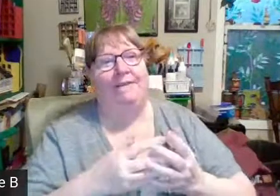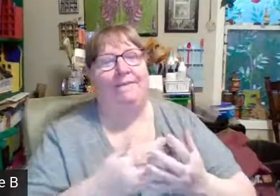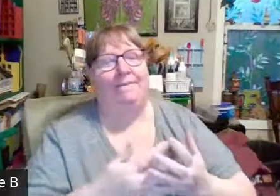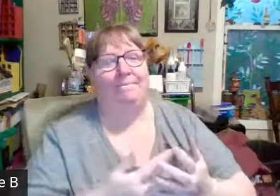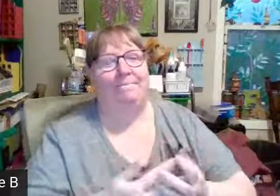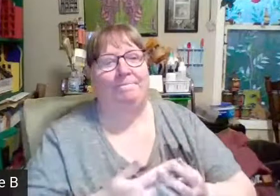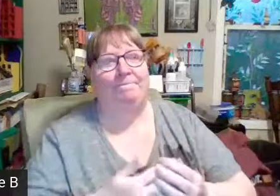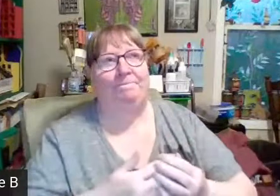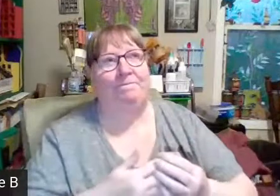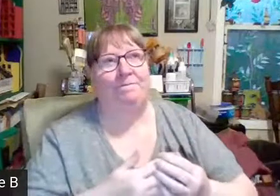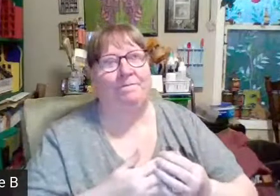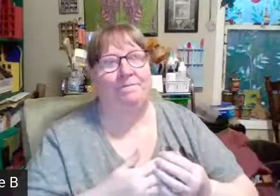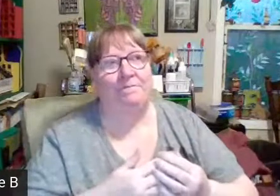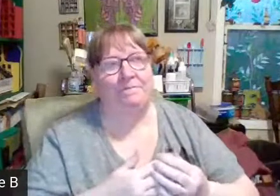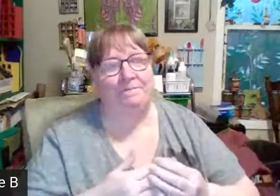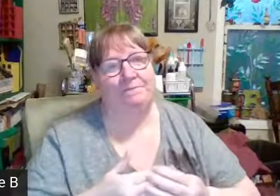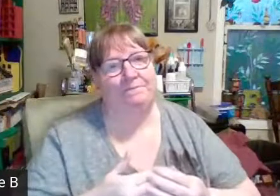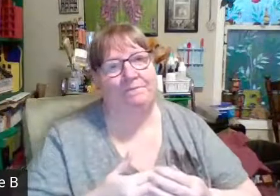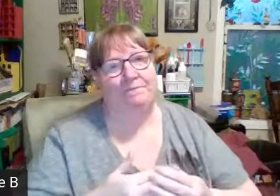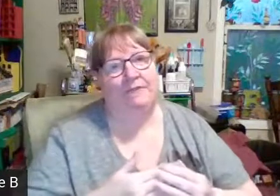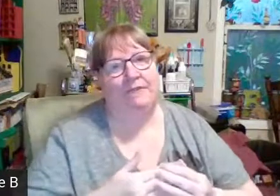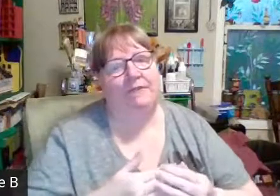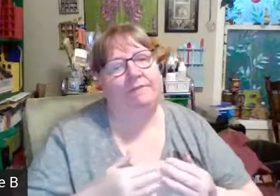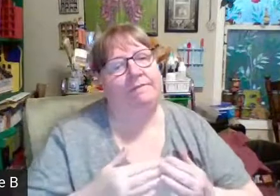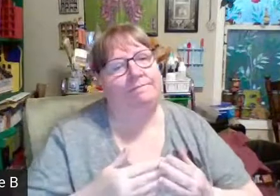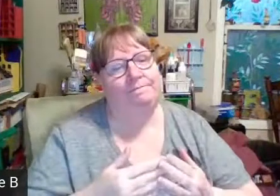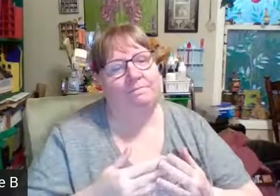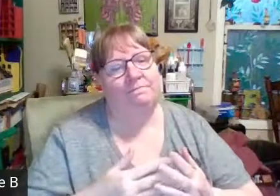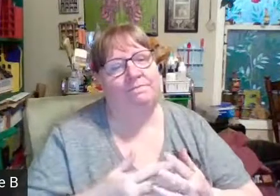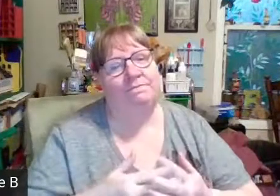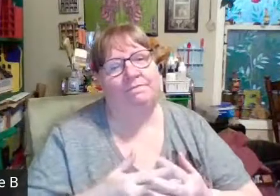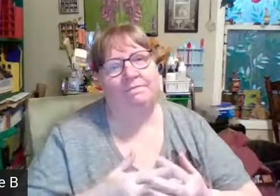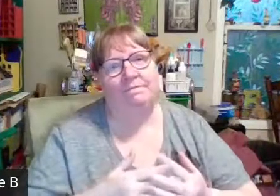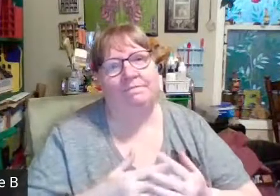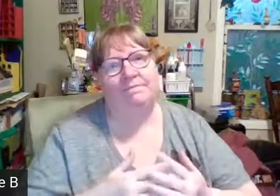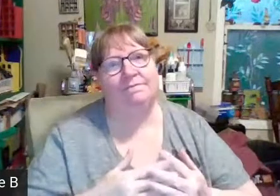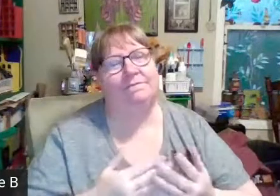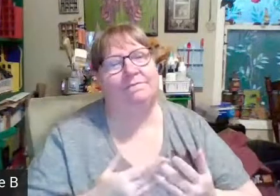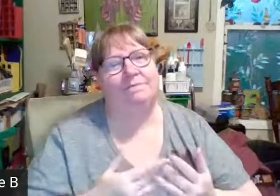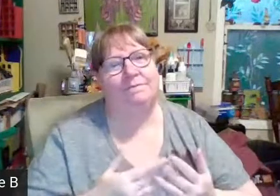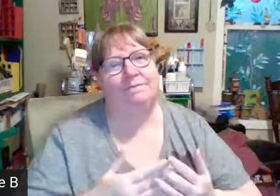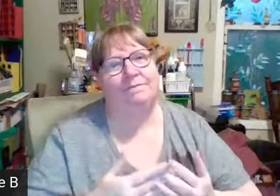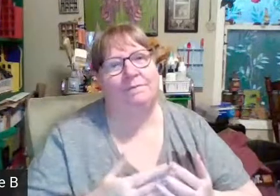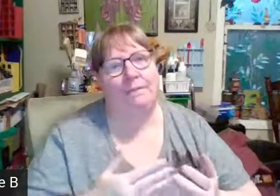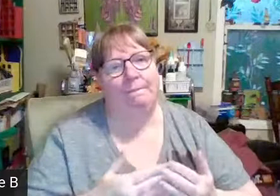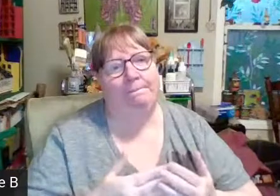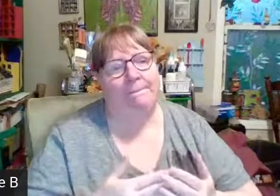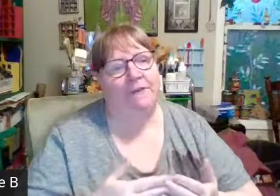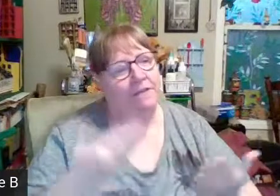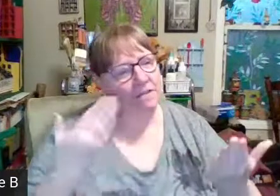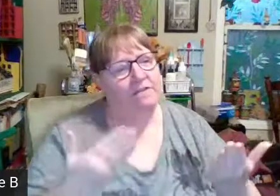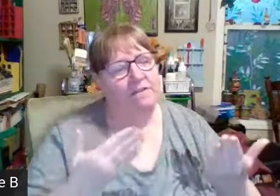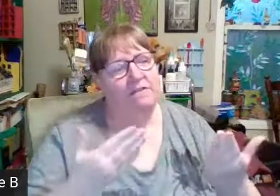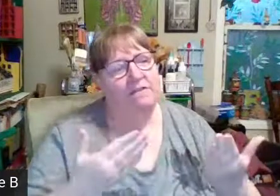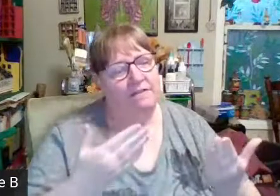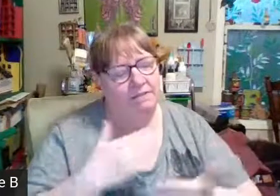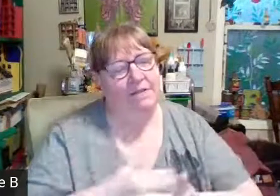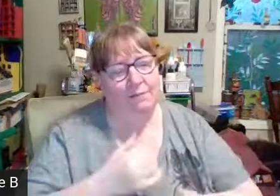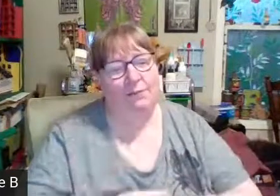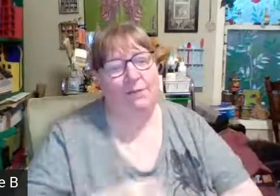on in the world today. But we granted a few big wishes to folks, and